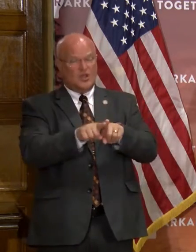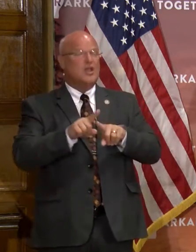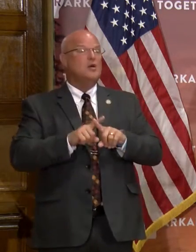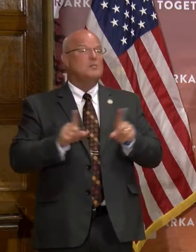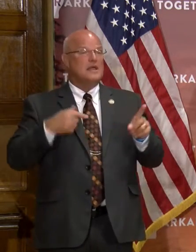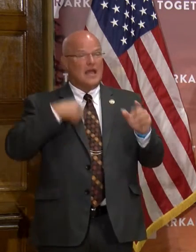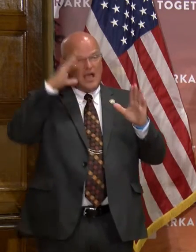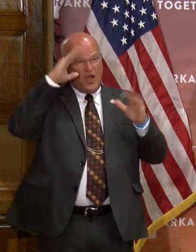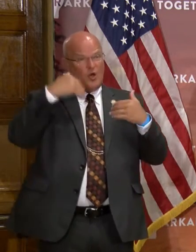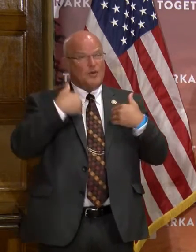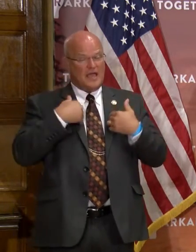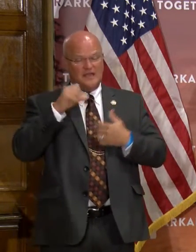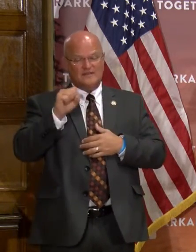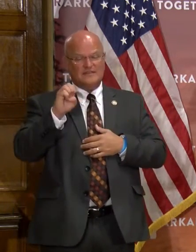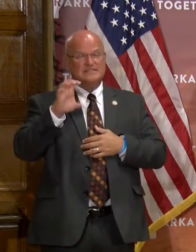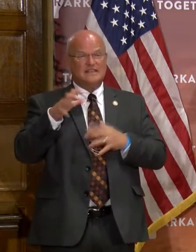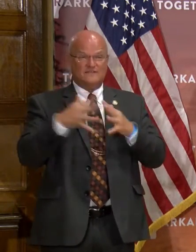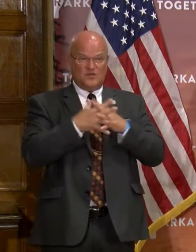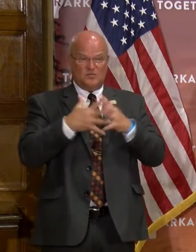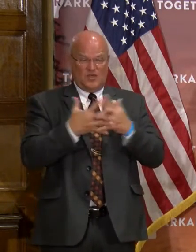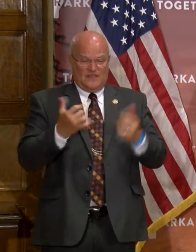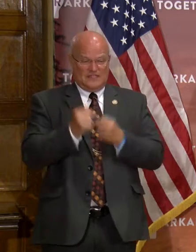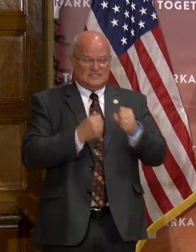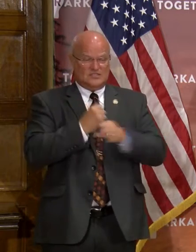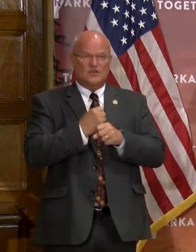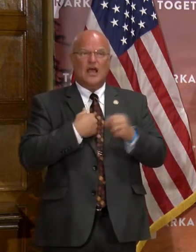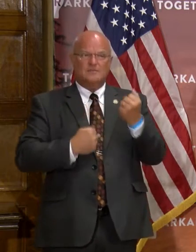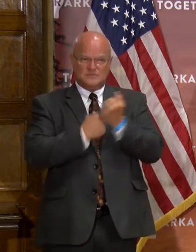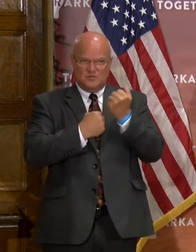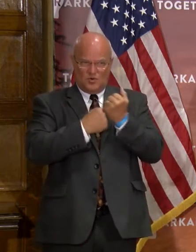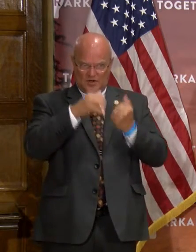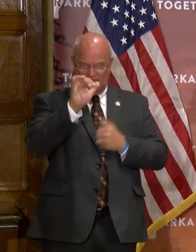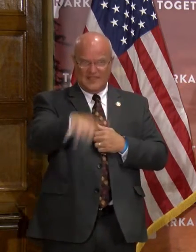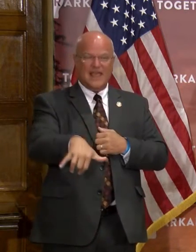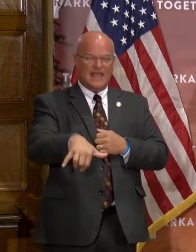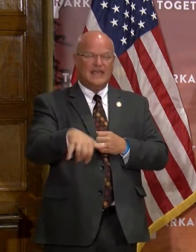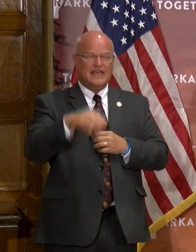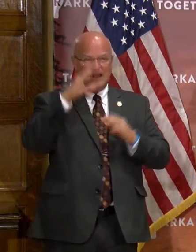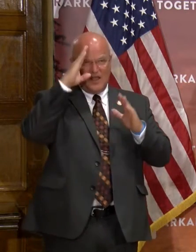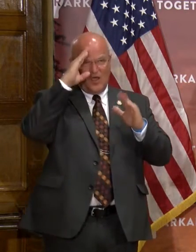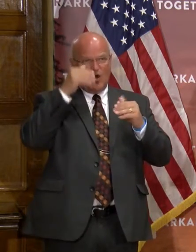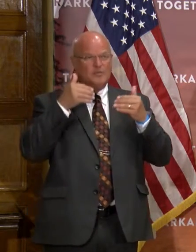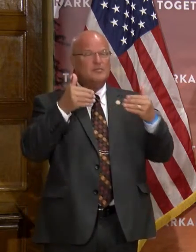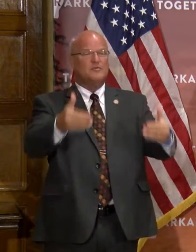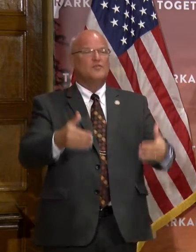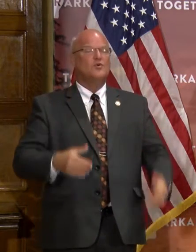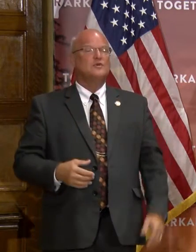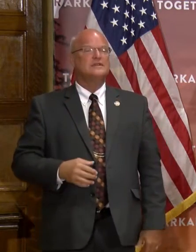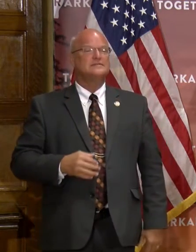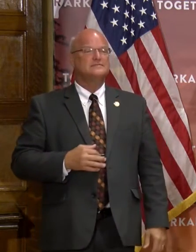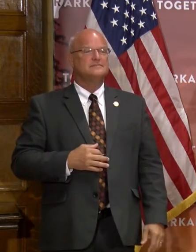I hope that we have SEC football this year. I'm supportive of that, and I hope that they move forward.